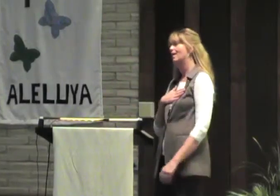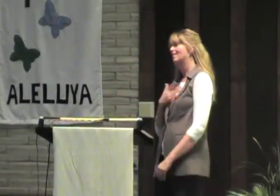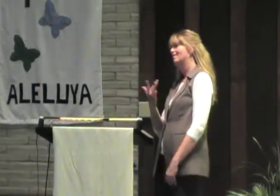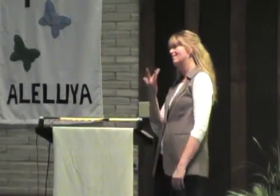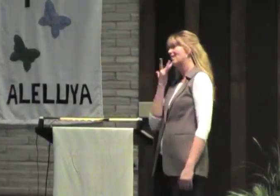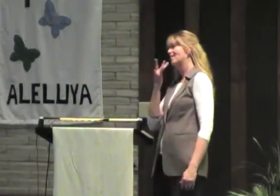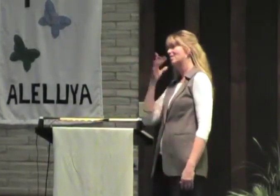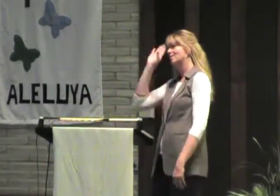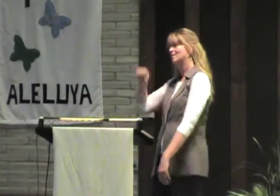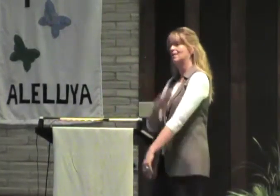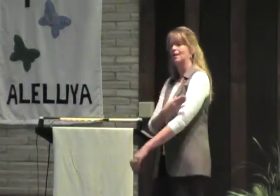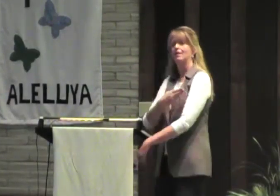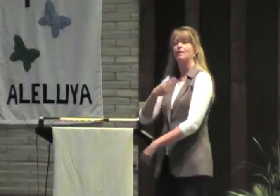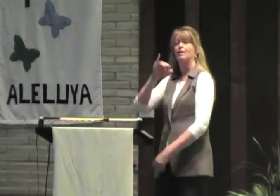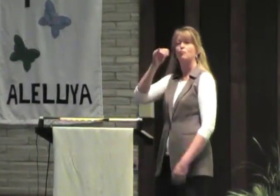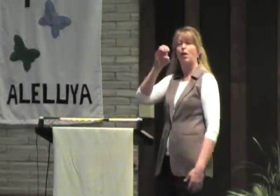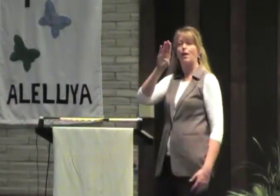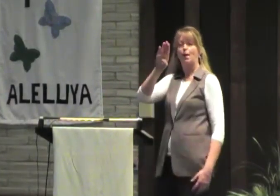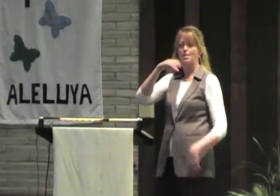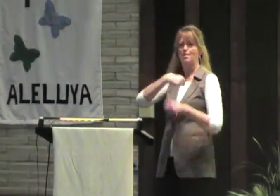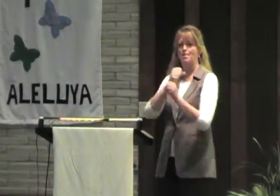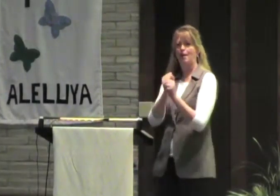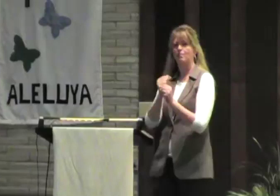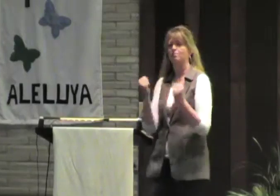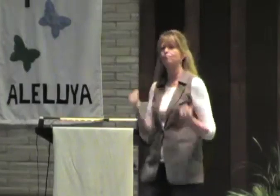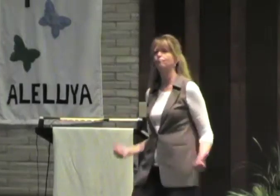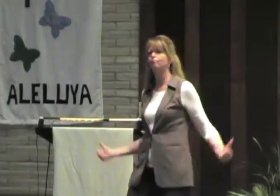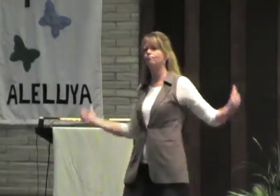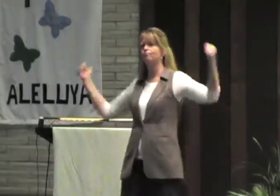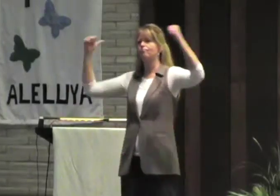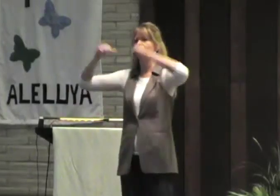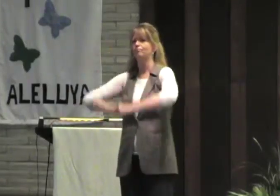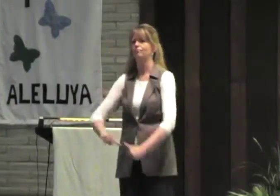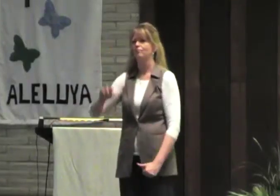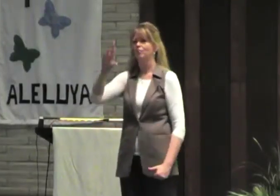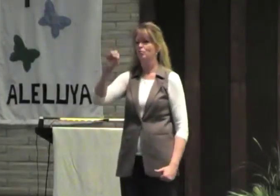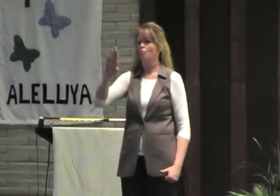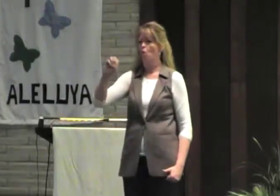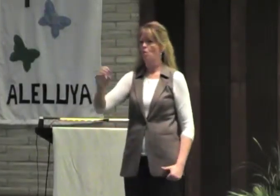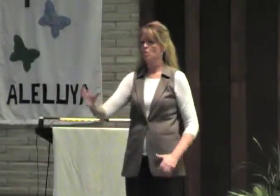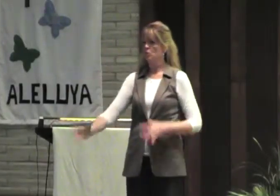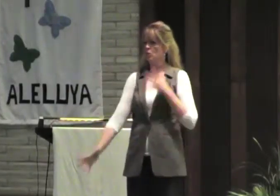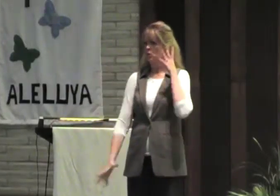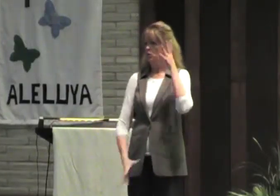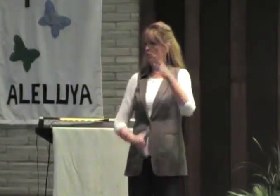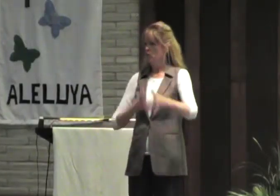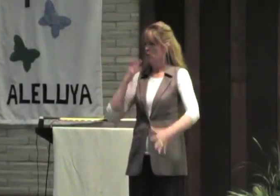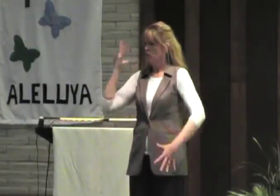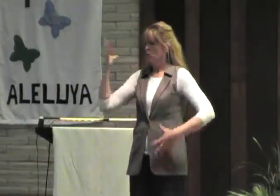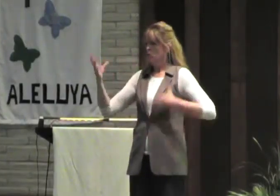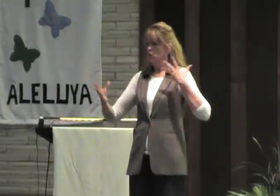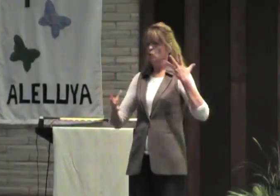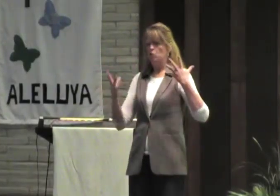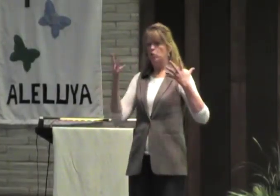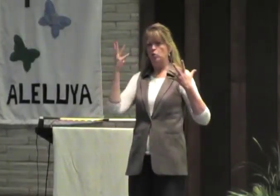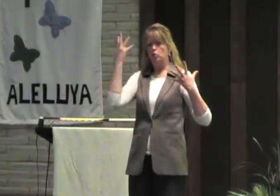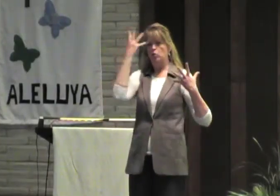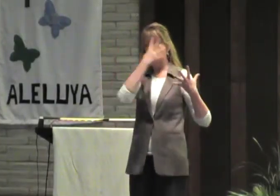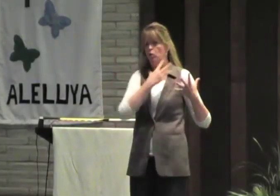spoiled. And he just said, oh, he's my favorite. And Jacob made Joseph a coat, a beautiful, fancy coat.